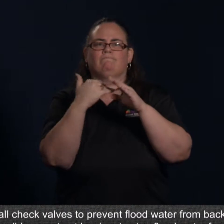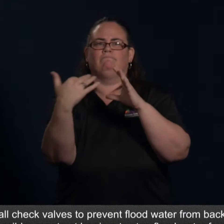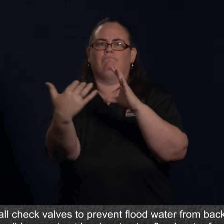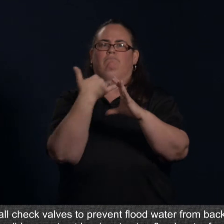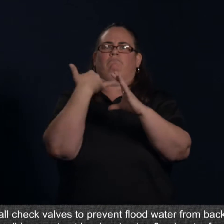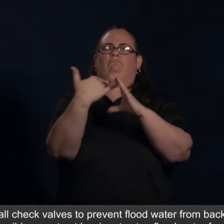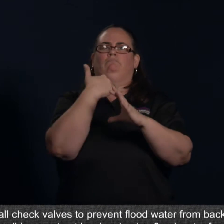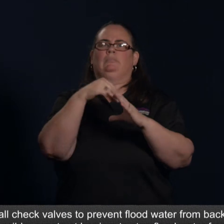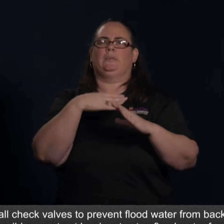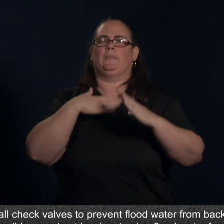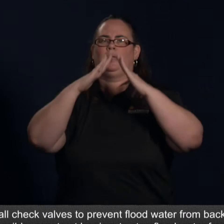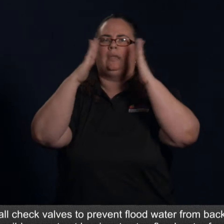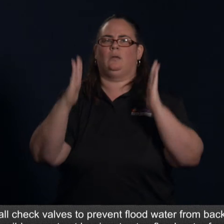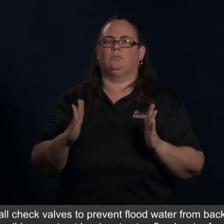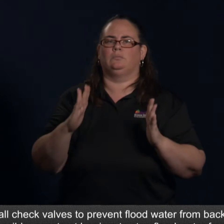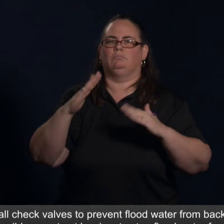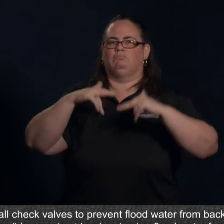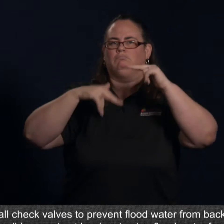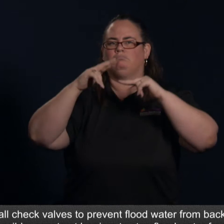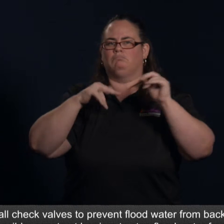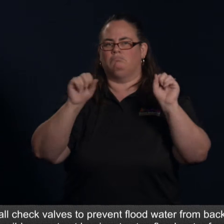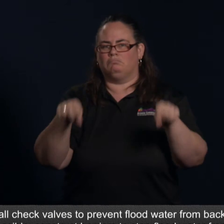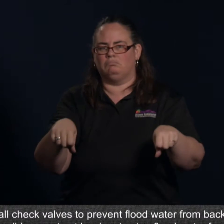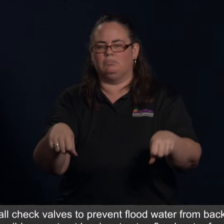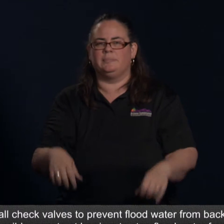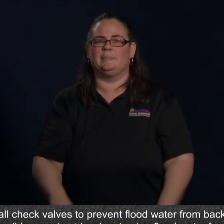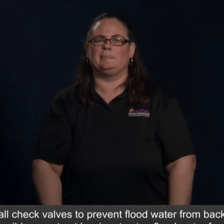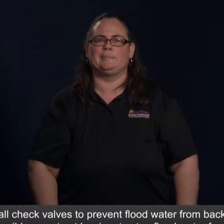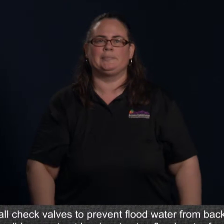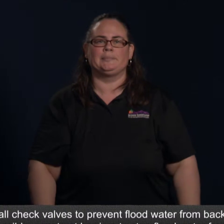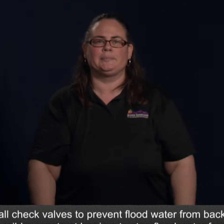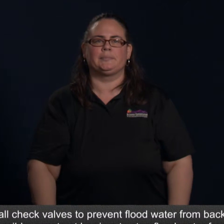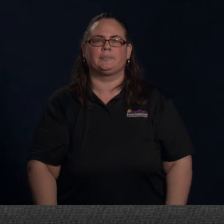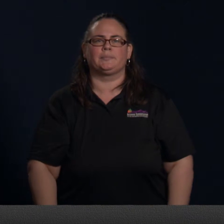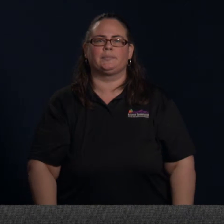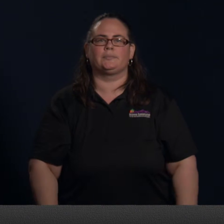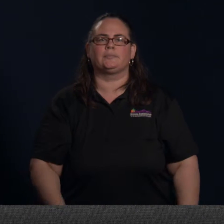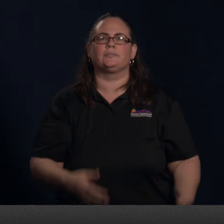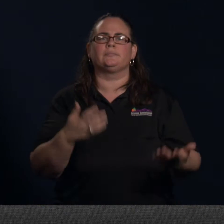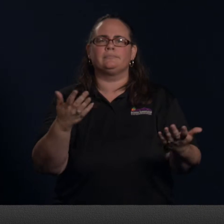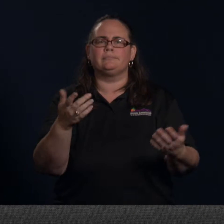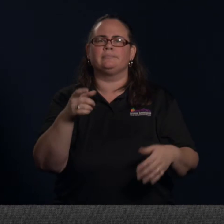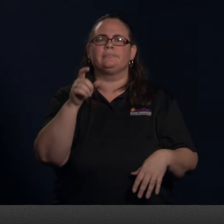If possible, construct barriers to stop floodwater from entering the building.